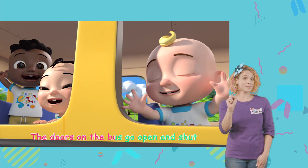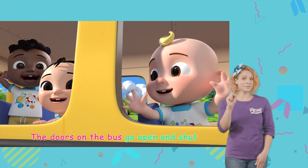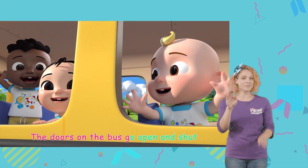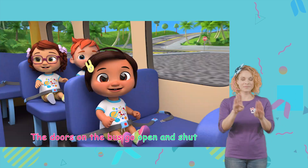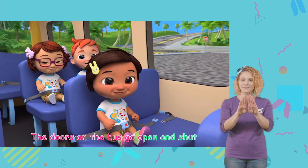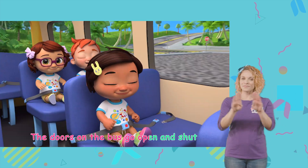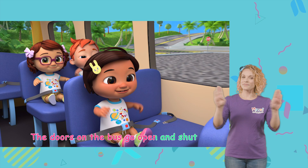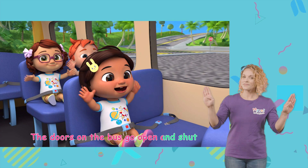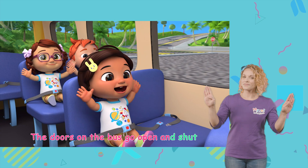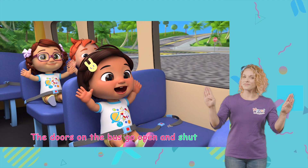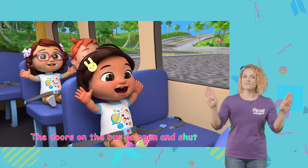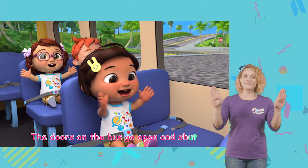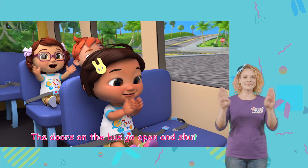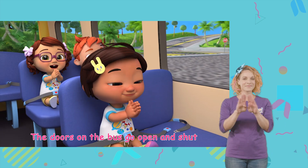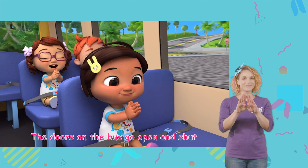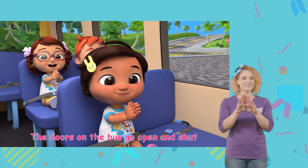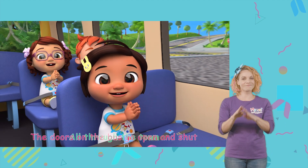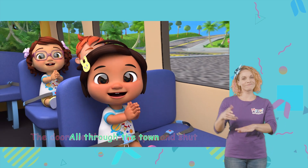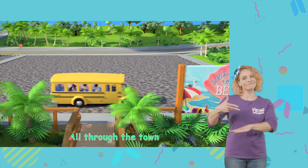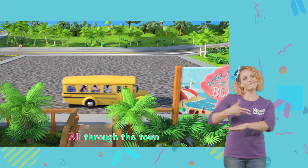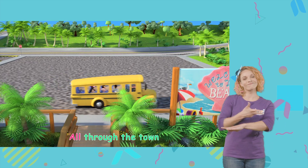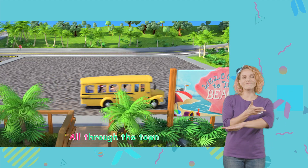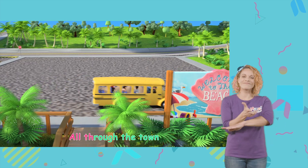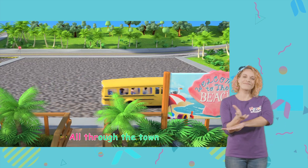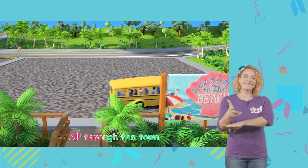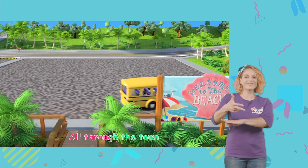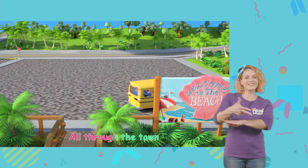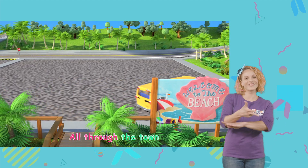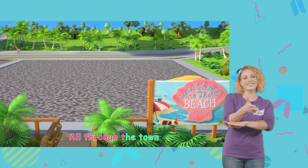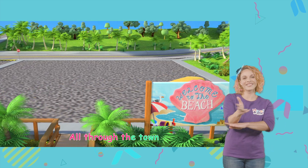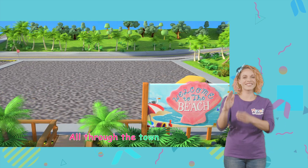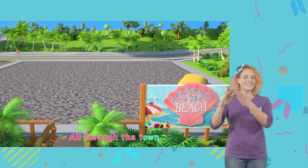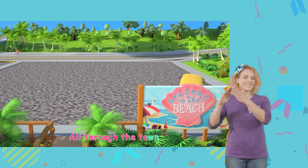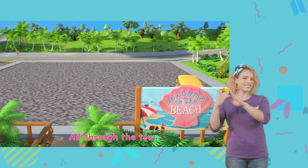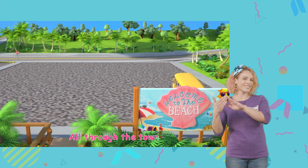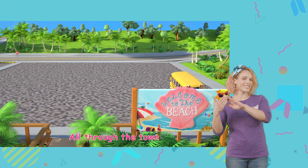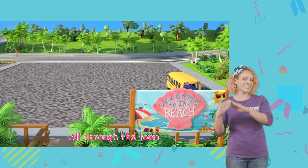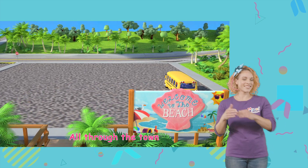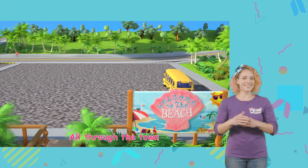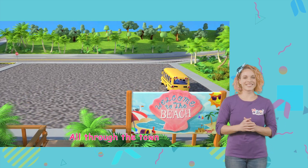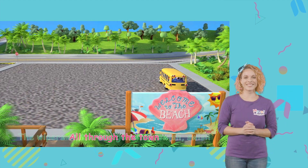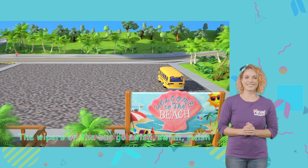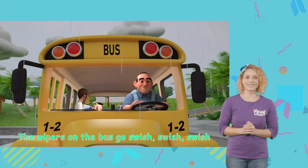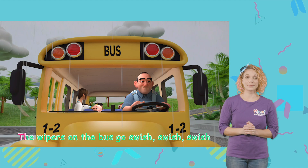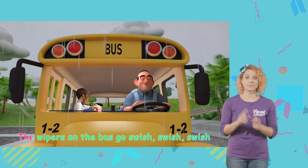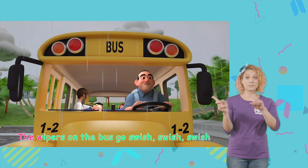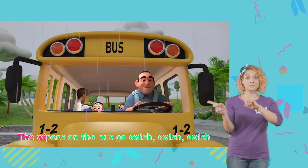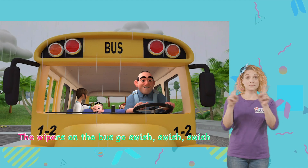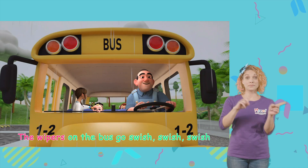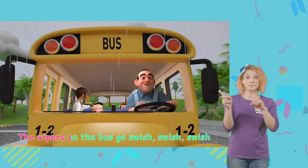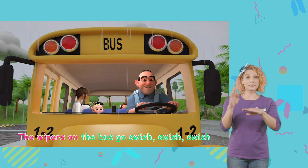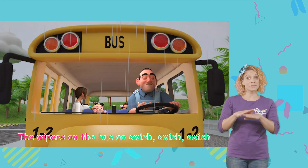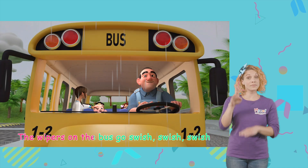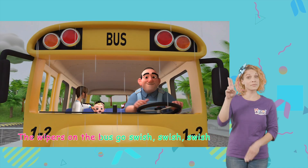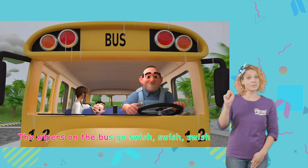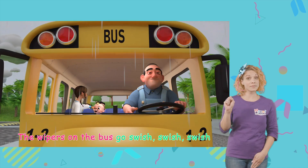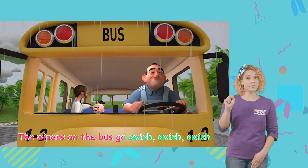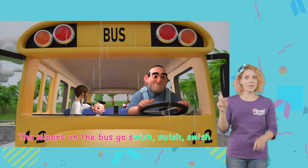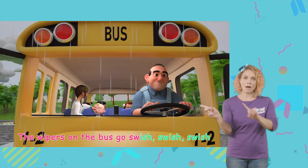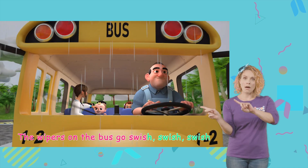go open and shut, all through the town. The wipers on the bus go